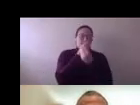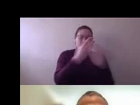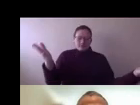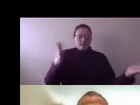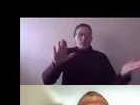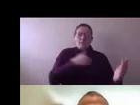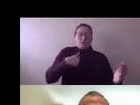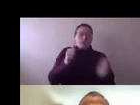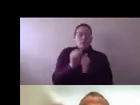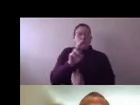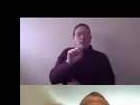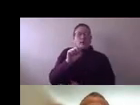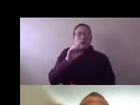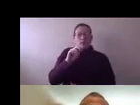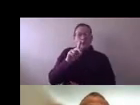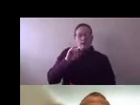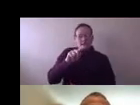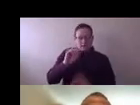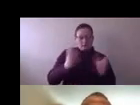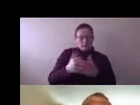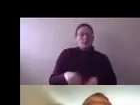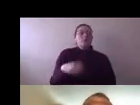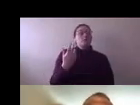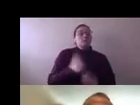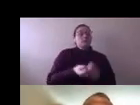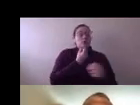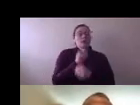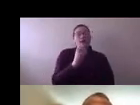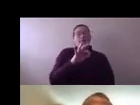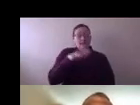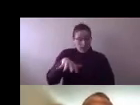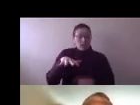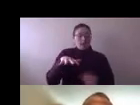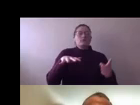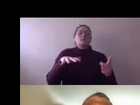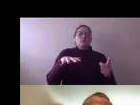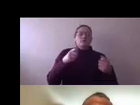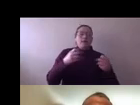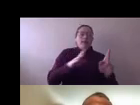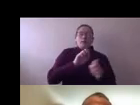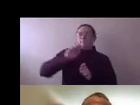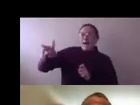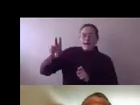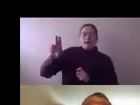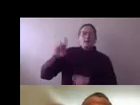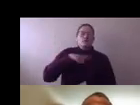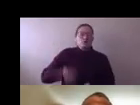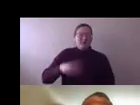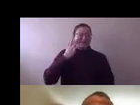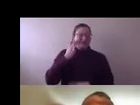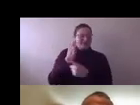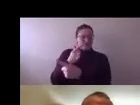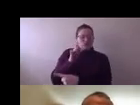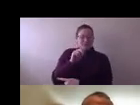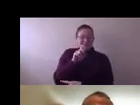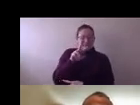US Communist Party. So in 1955, he was allowed to return to China as a result of a Geneva conference between the